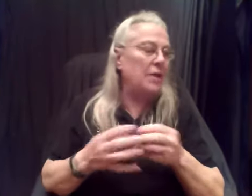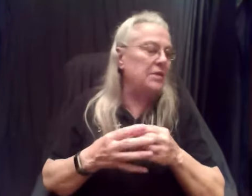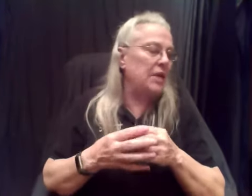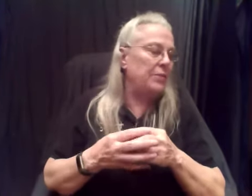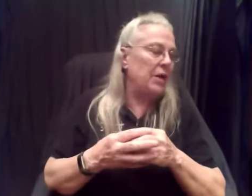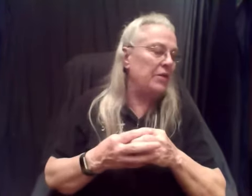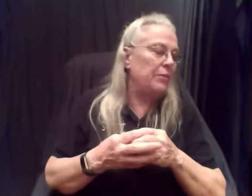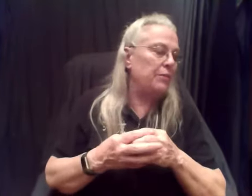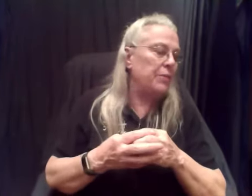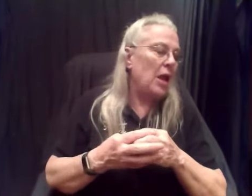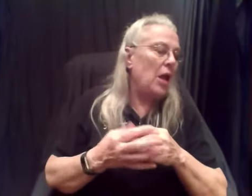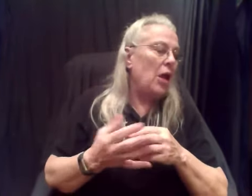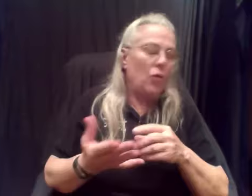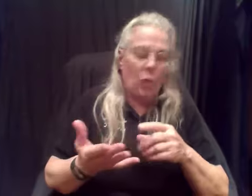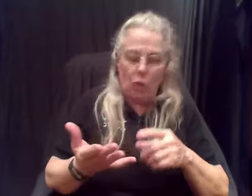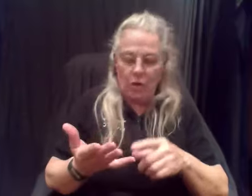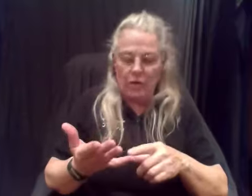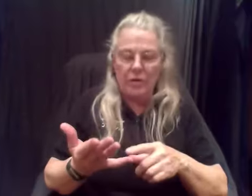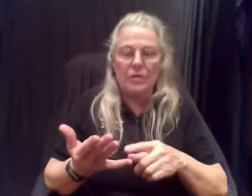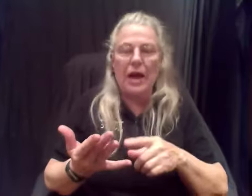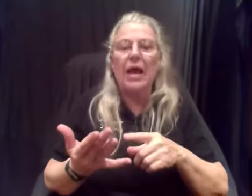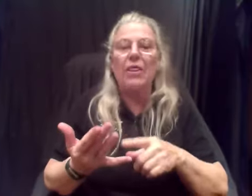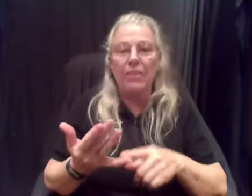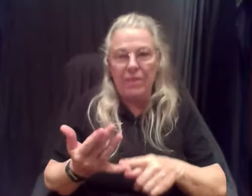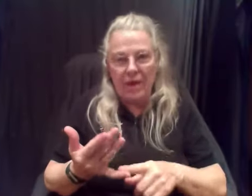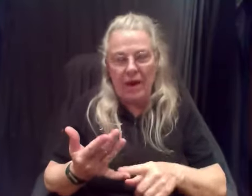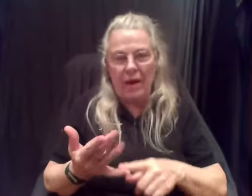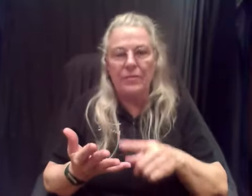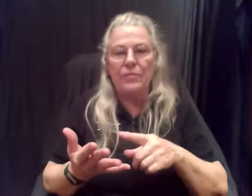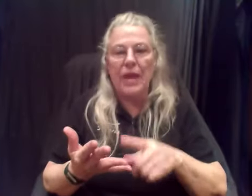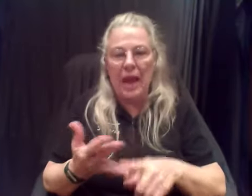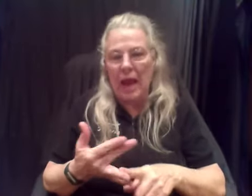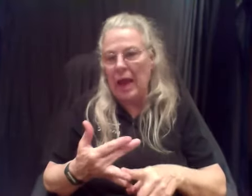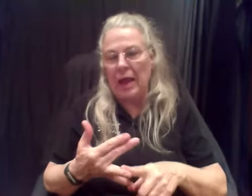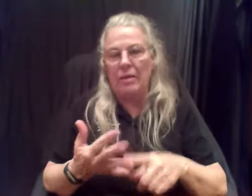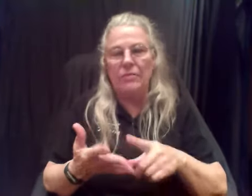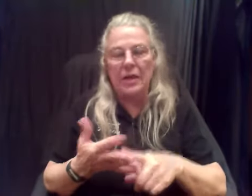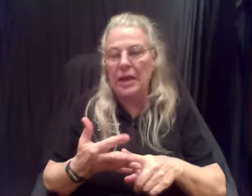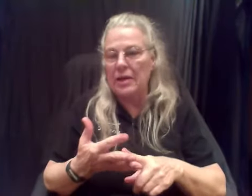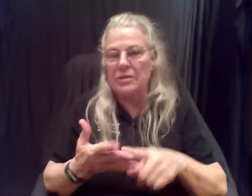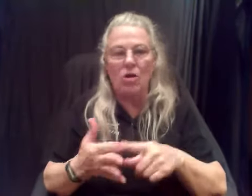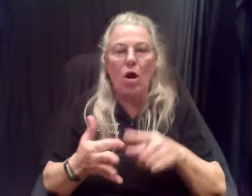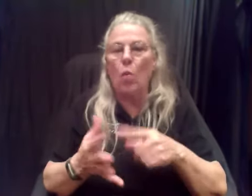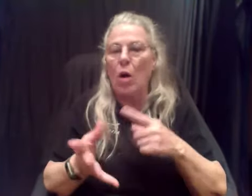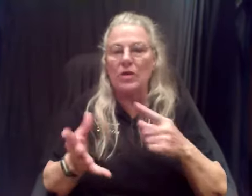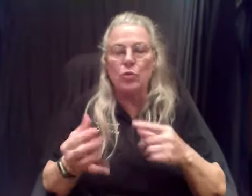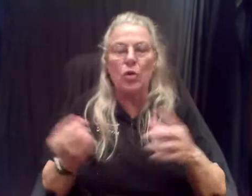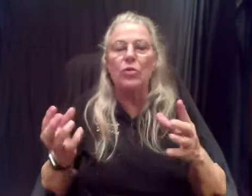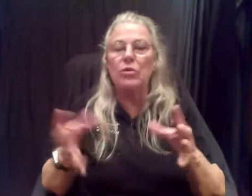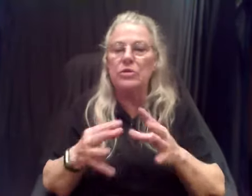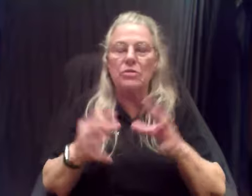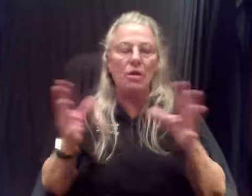concept of it. The word like the, a, is, are, was, were, those are